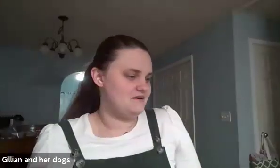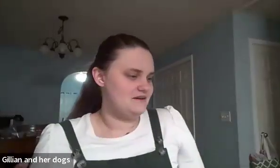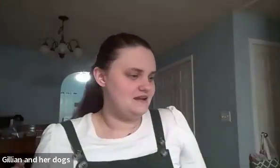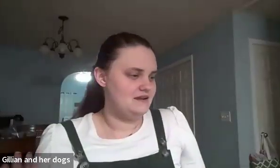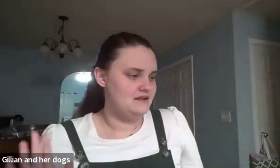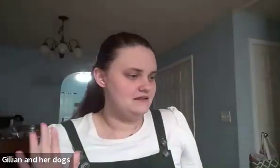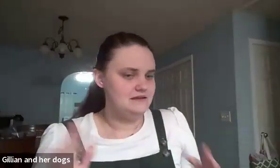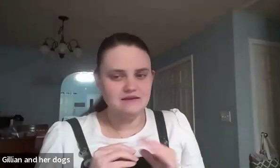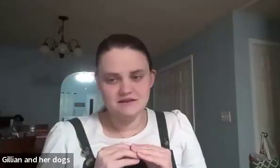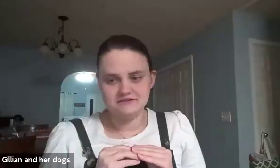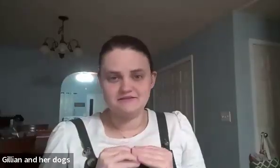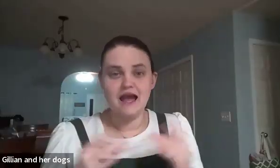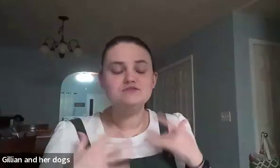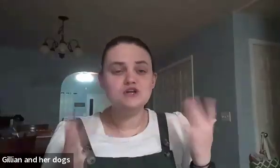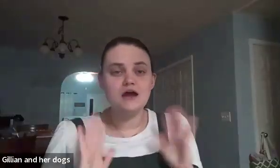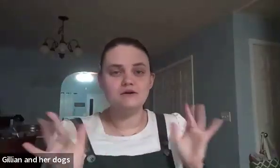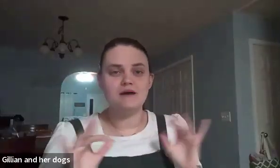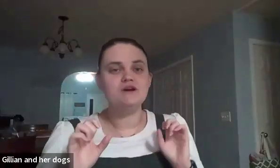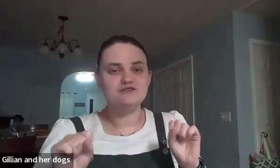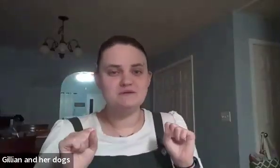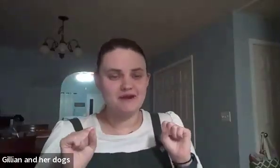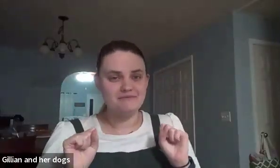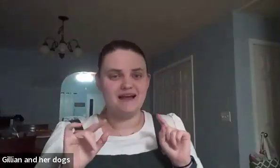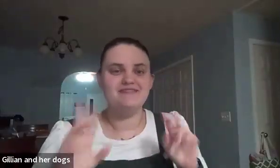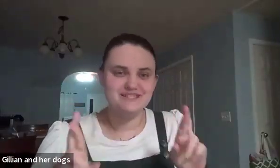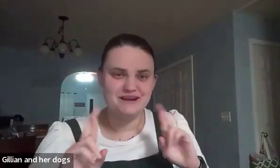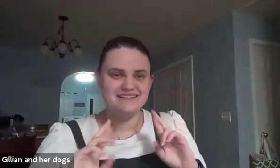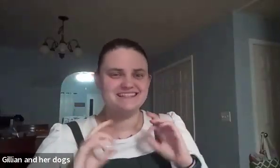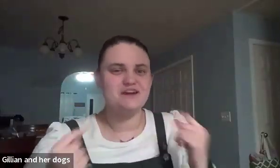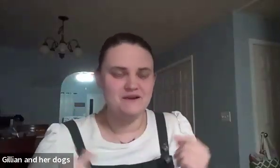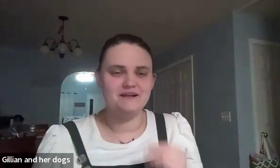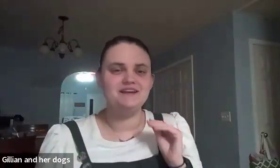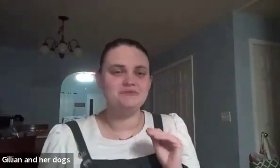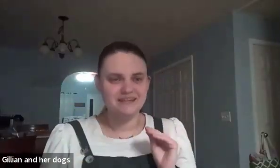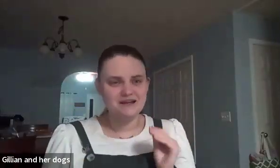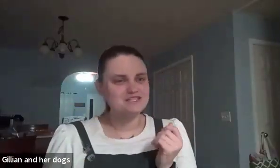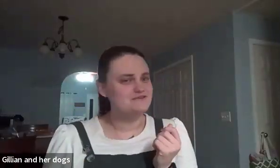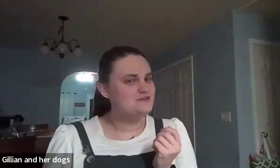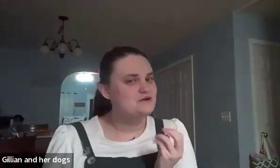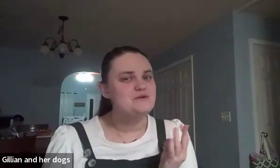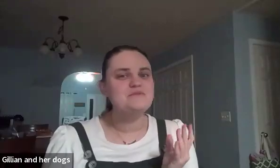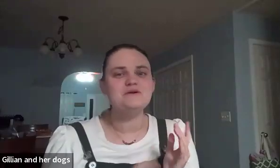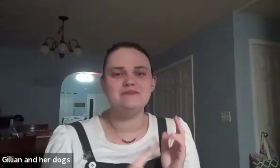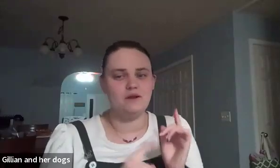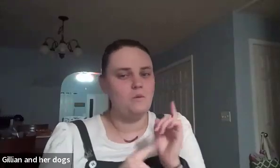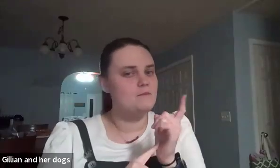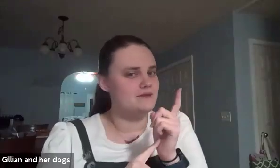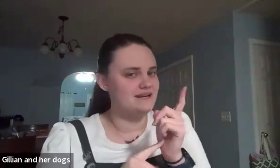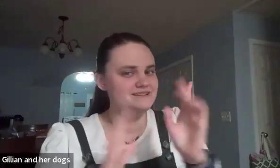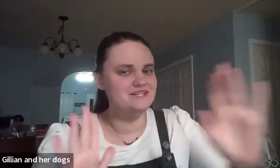All right. Ugh. I don't know. I'm one of those people where I'm like, let's get going. I'm like, no, we need to wait just a few more minutes, like one more minute to make